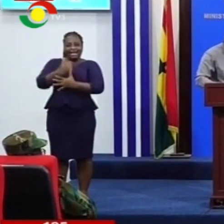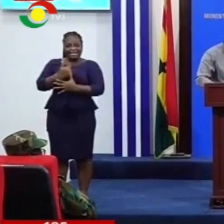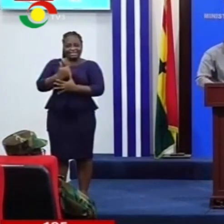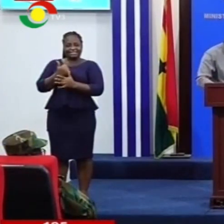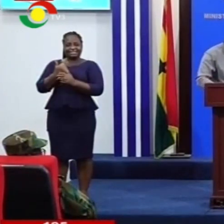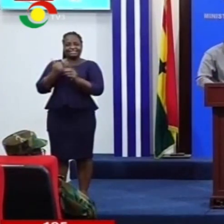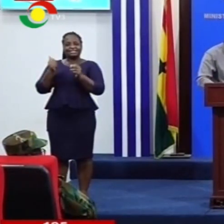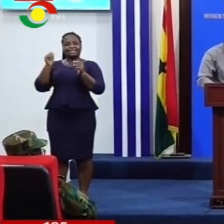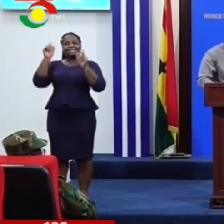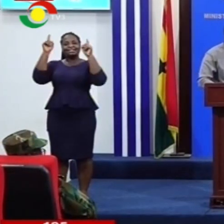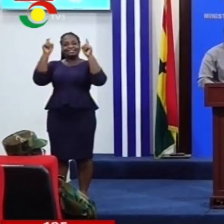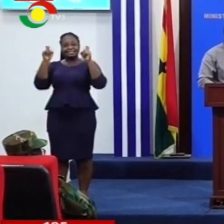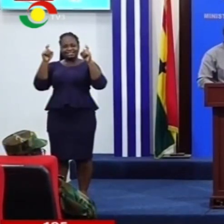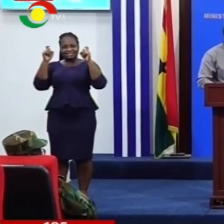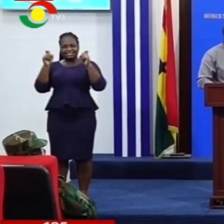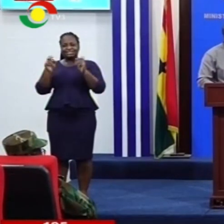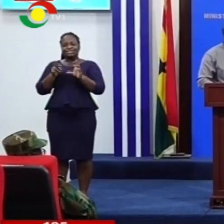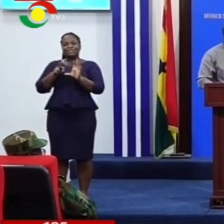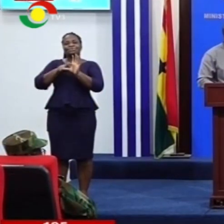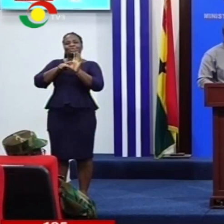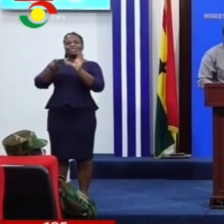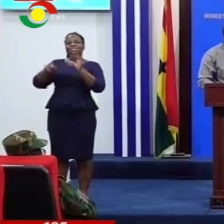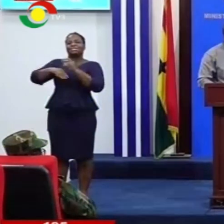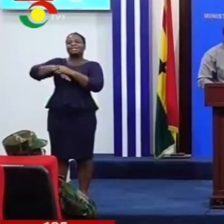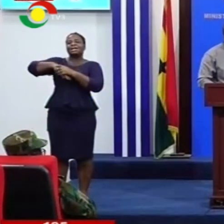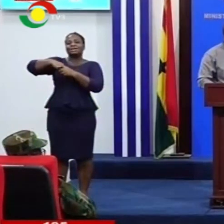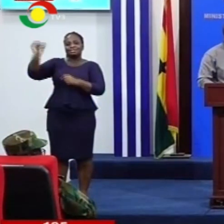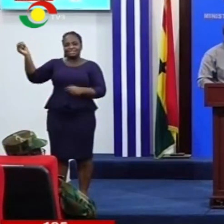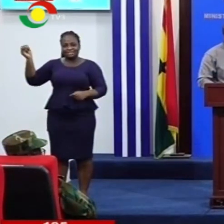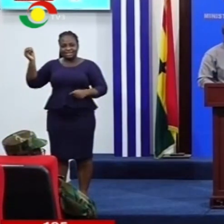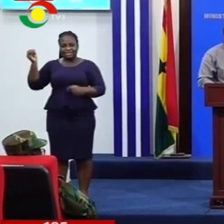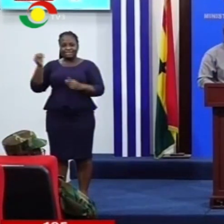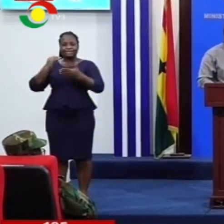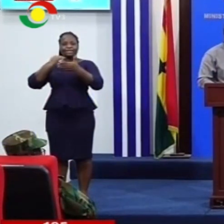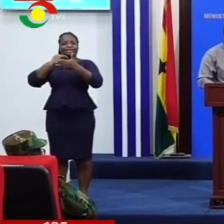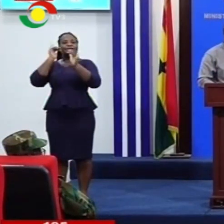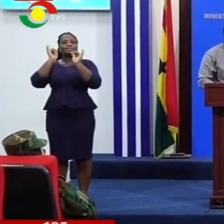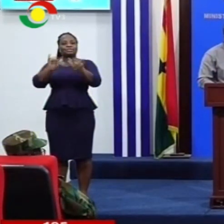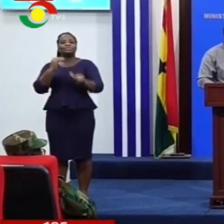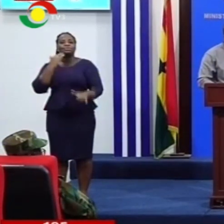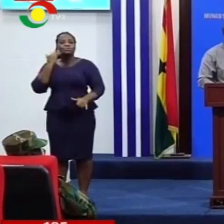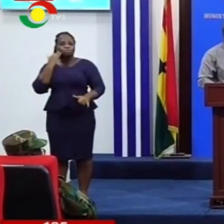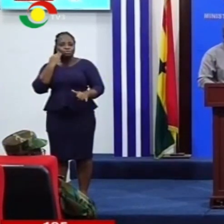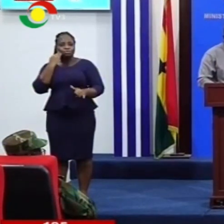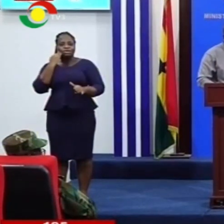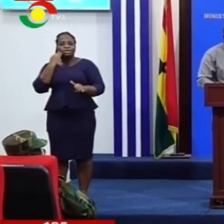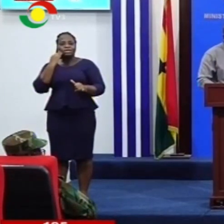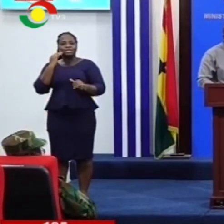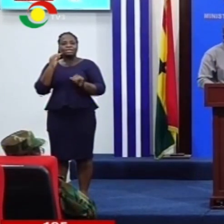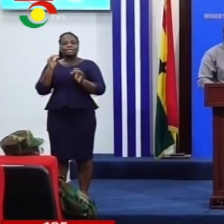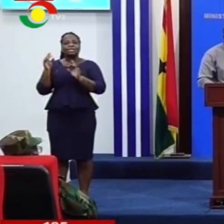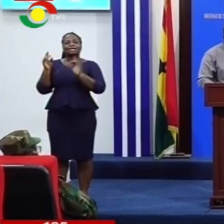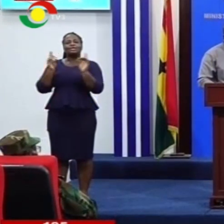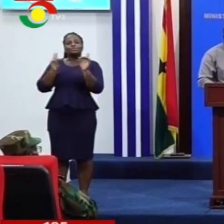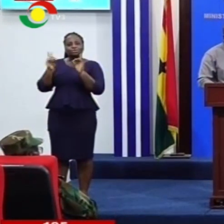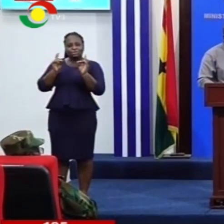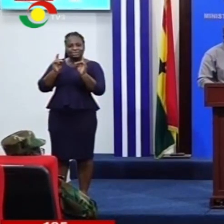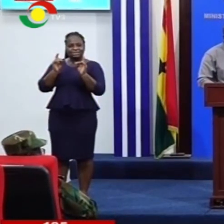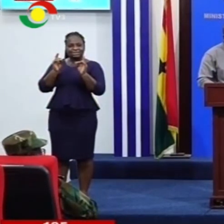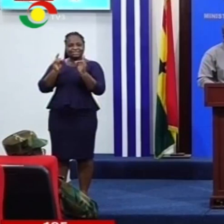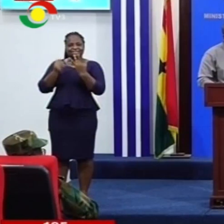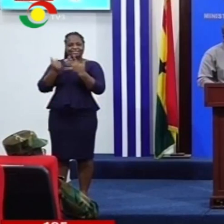tracing, the regions outside the lockdown are doing enhanced contact tracing. That's why they may